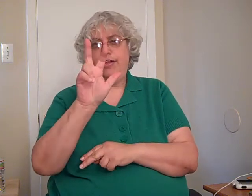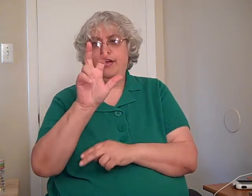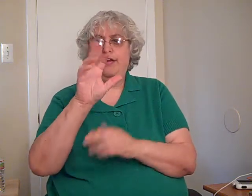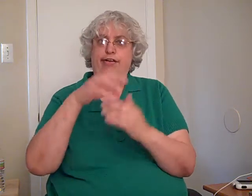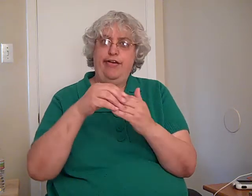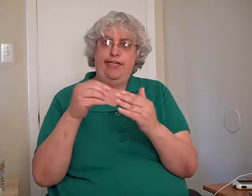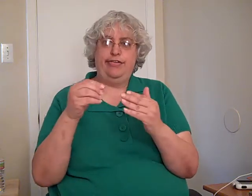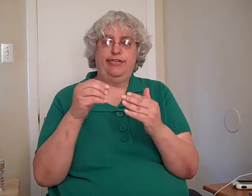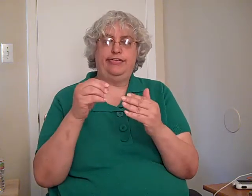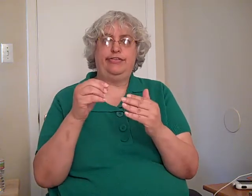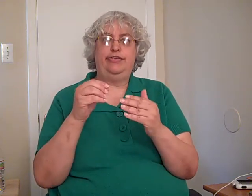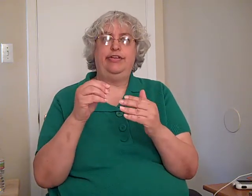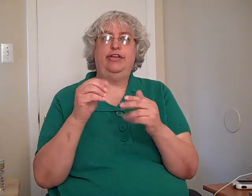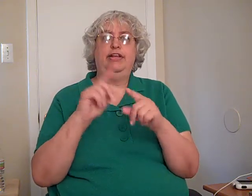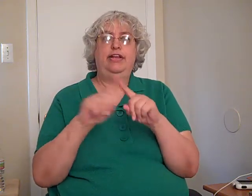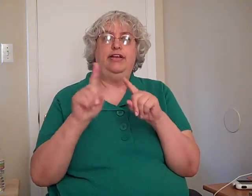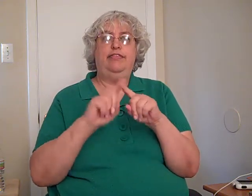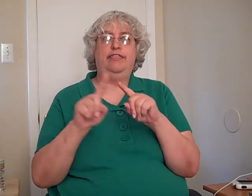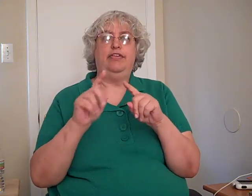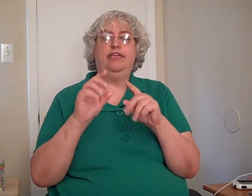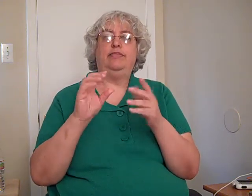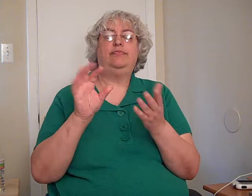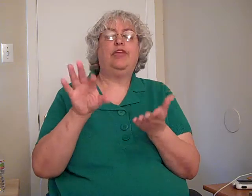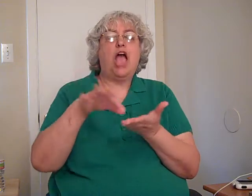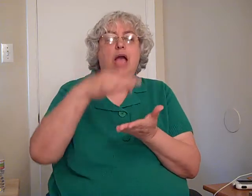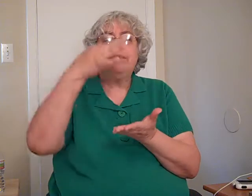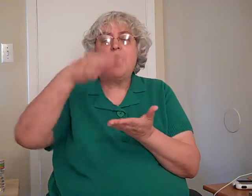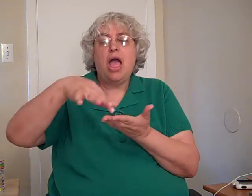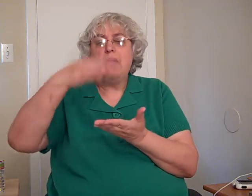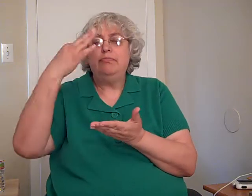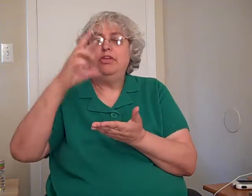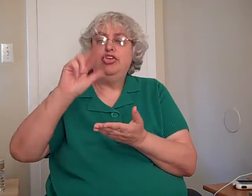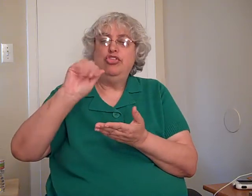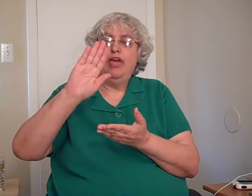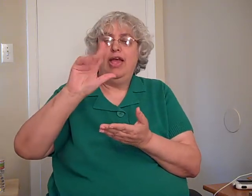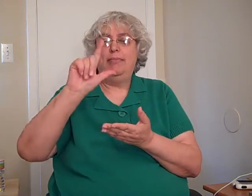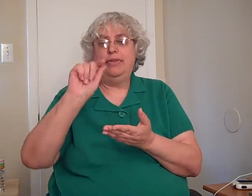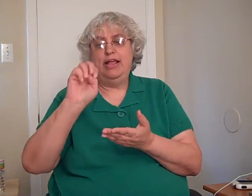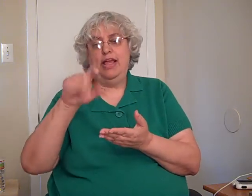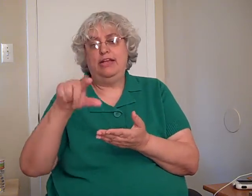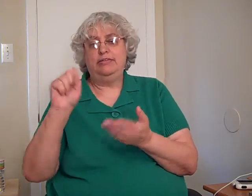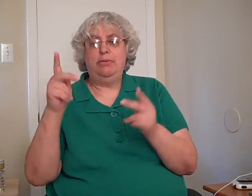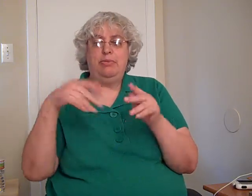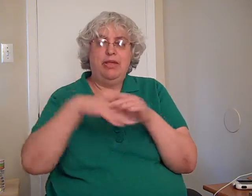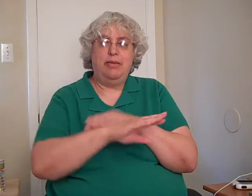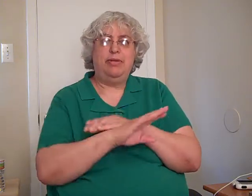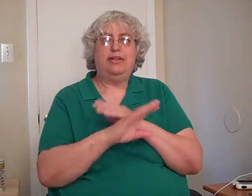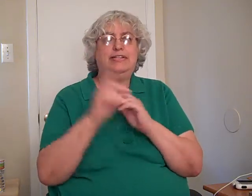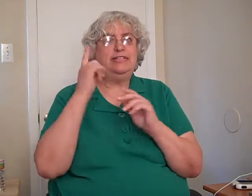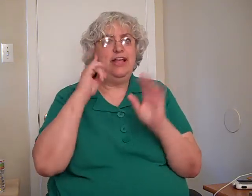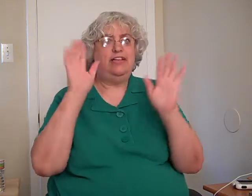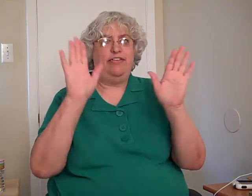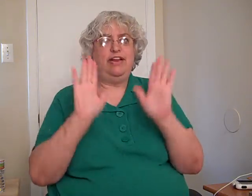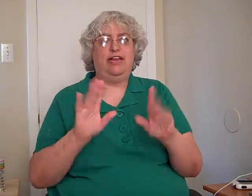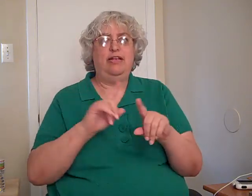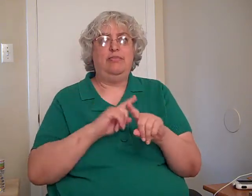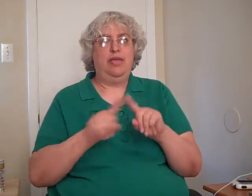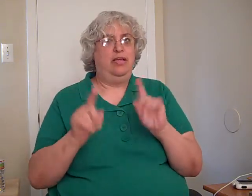on all these amazing hors d'oeuvres and have crab legs and everything when people walk into the door. Sounds fantastic, but trust me, you don't want to